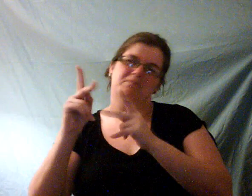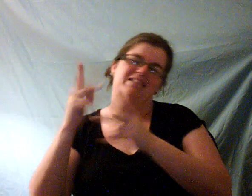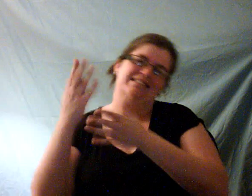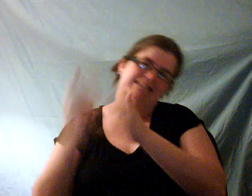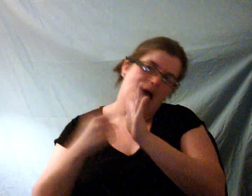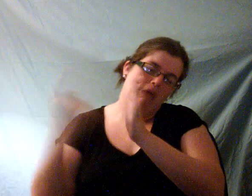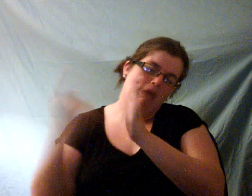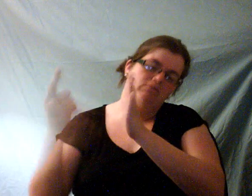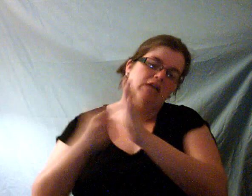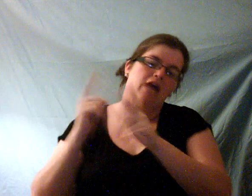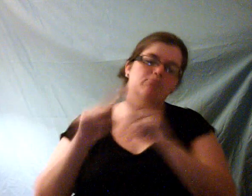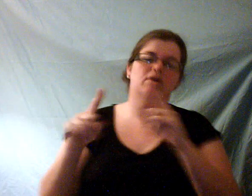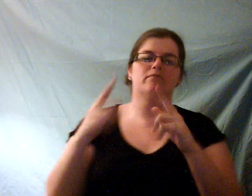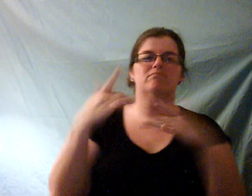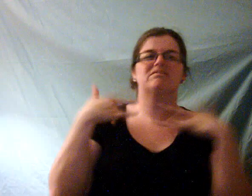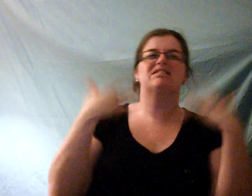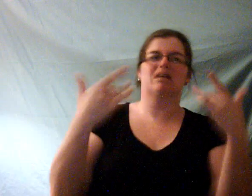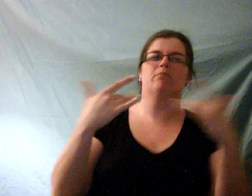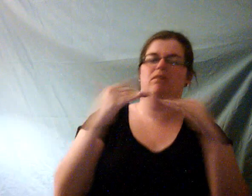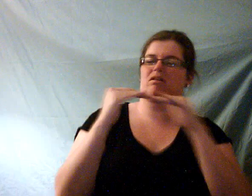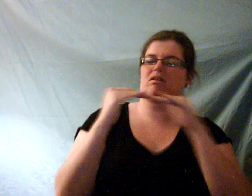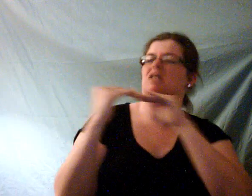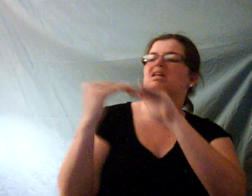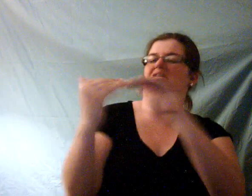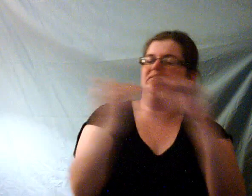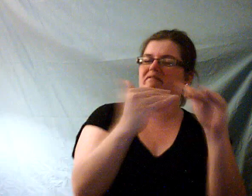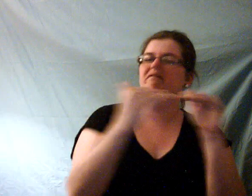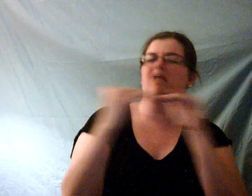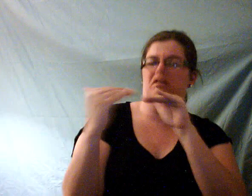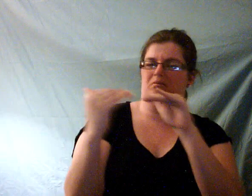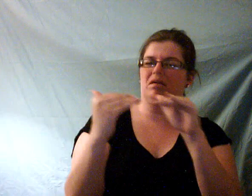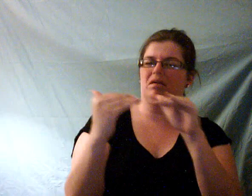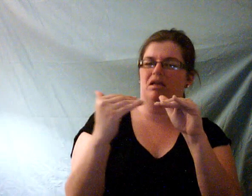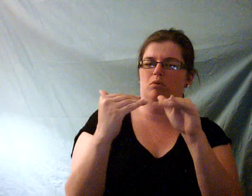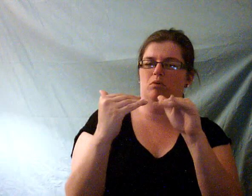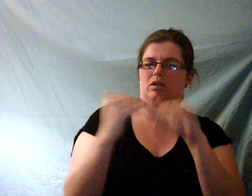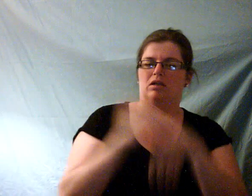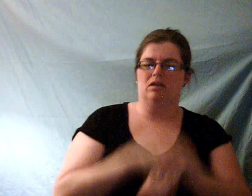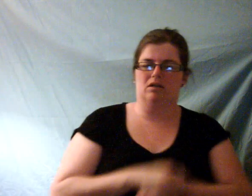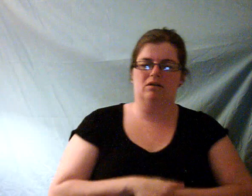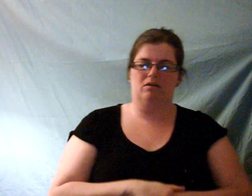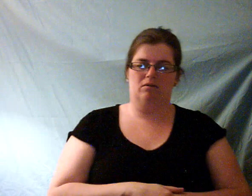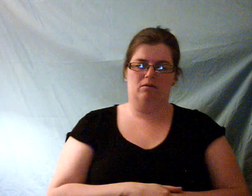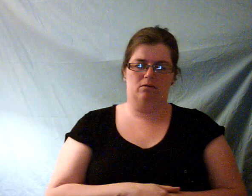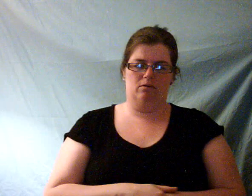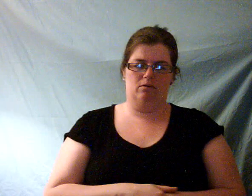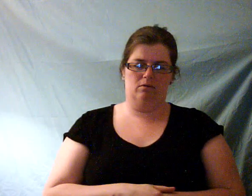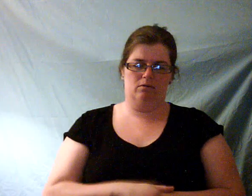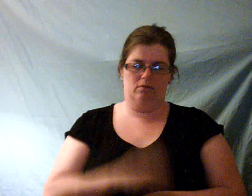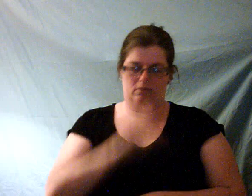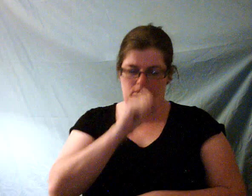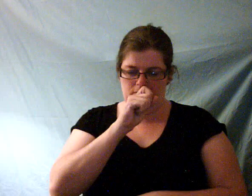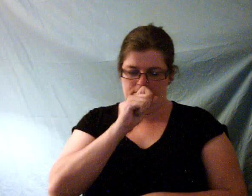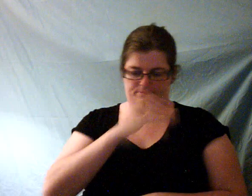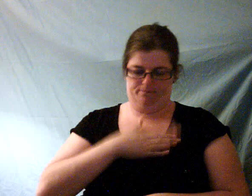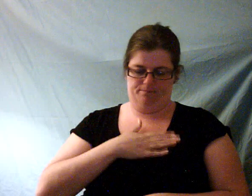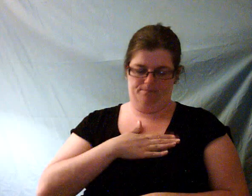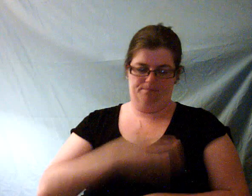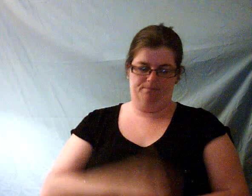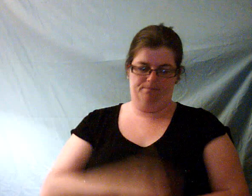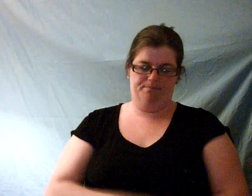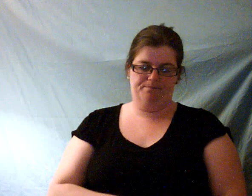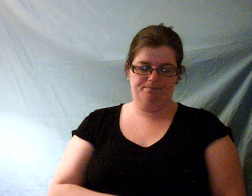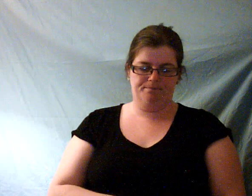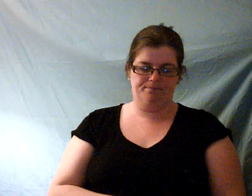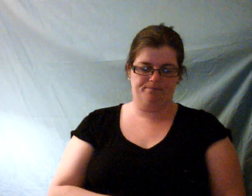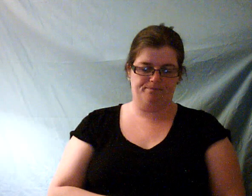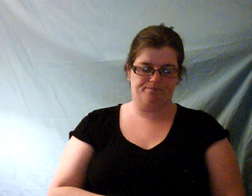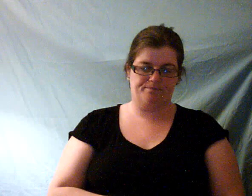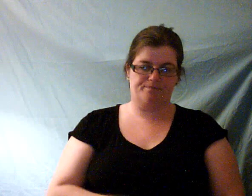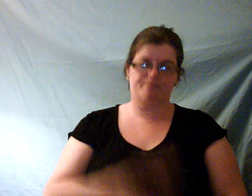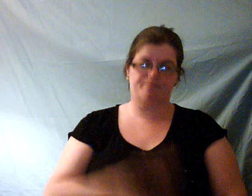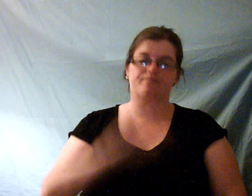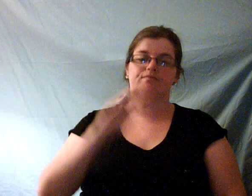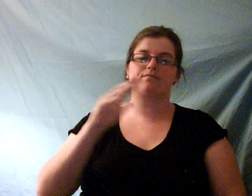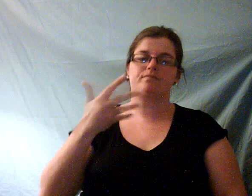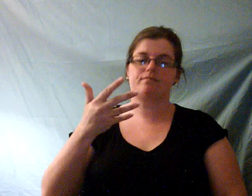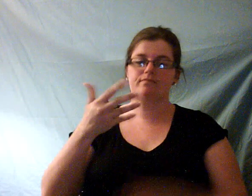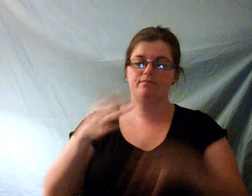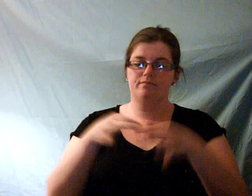pretty much treated equally. The fifth value that Cole talks about is